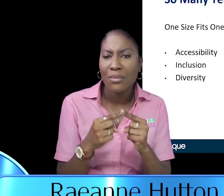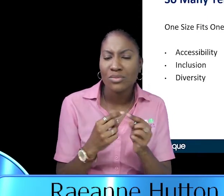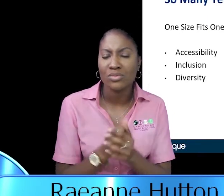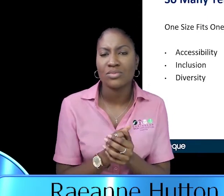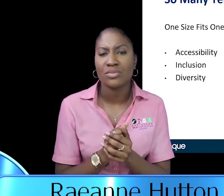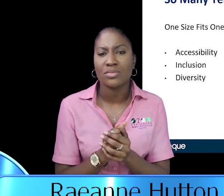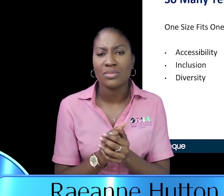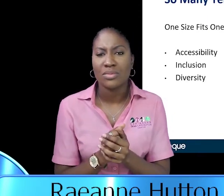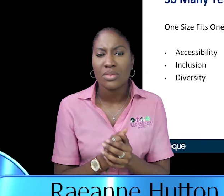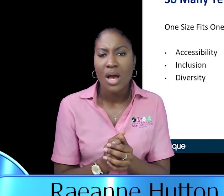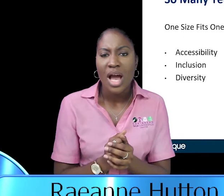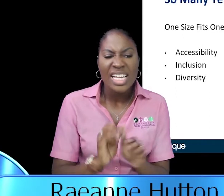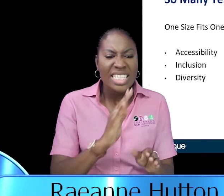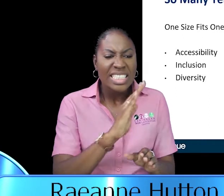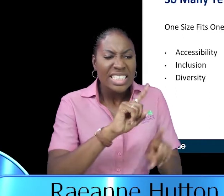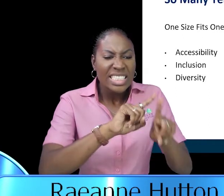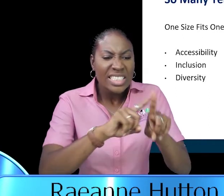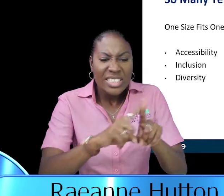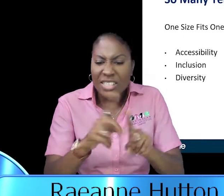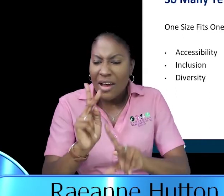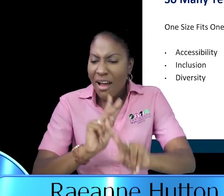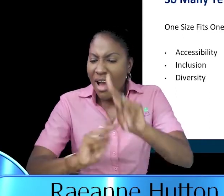your user base, who do you have in your